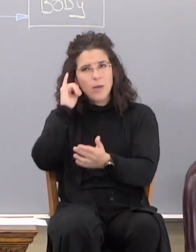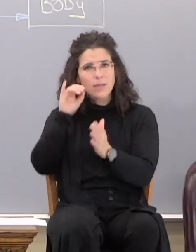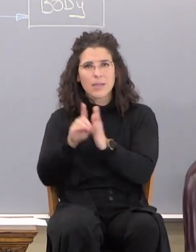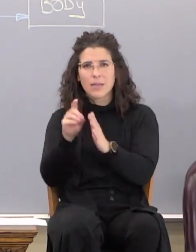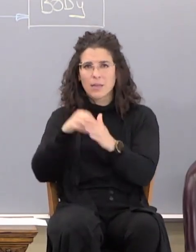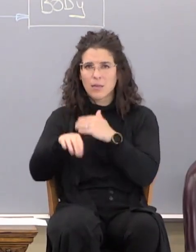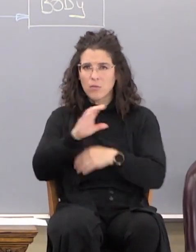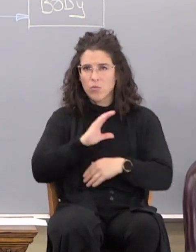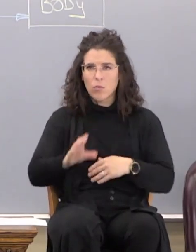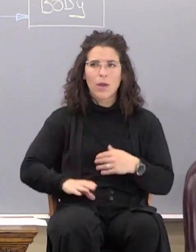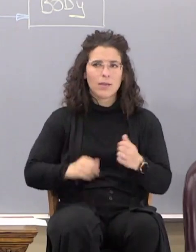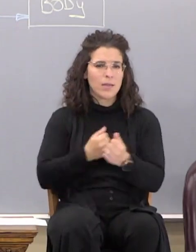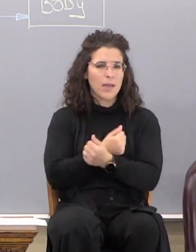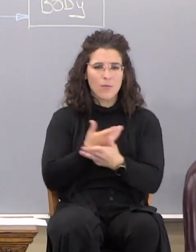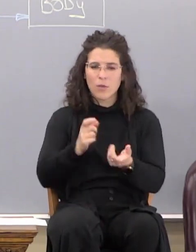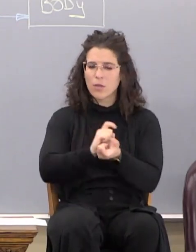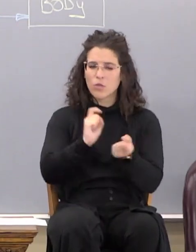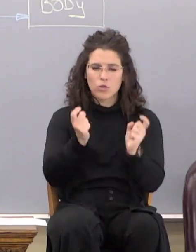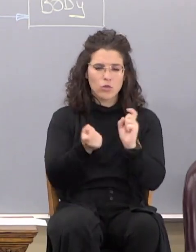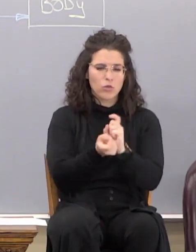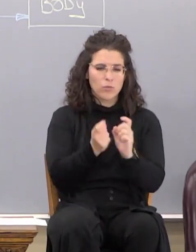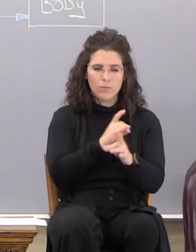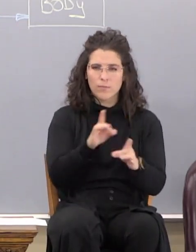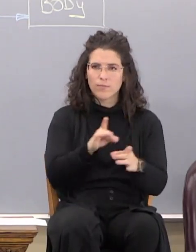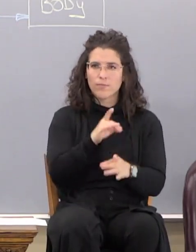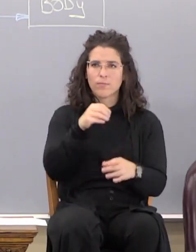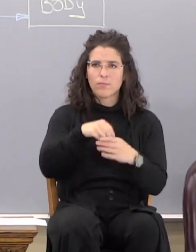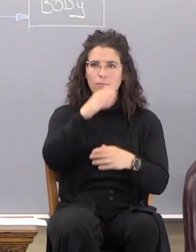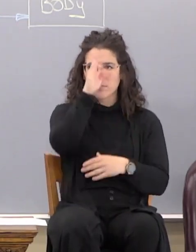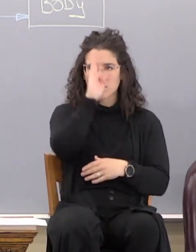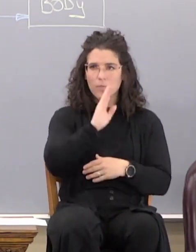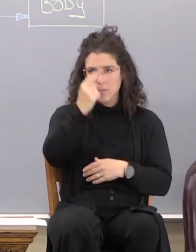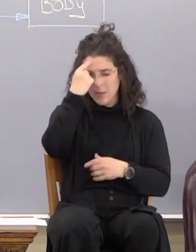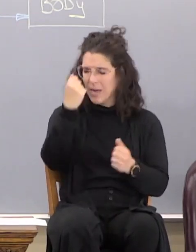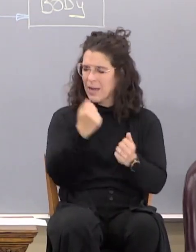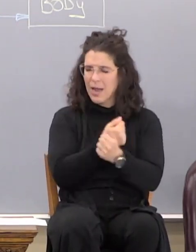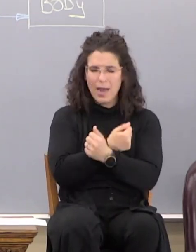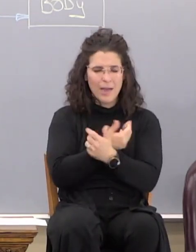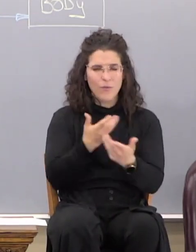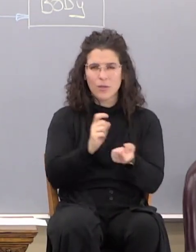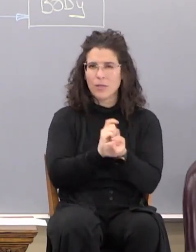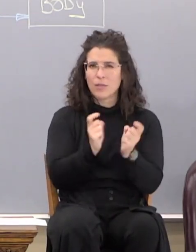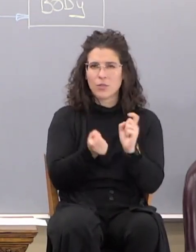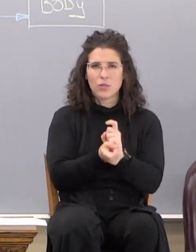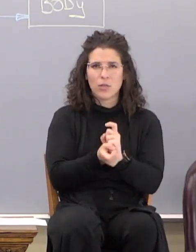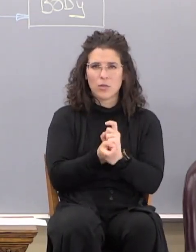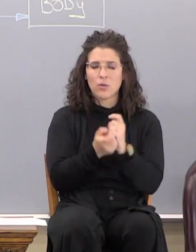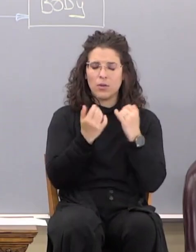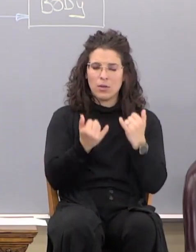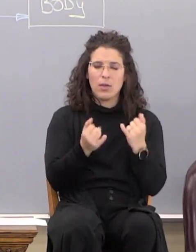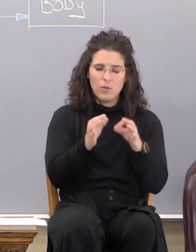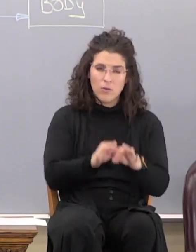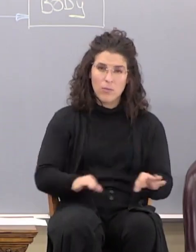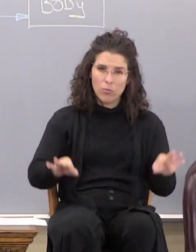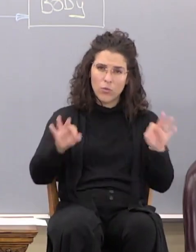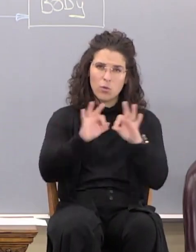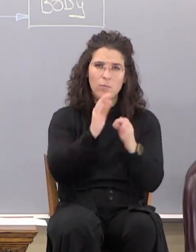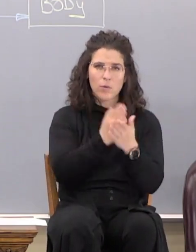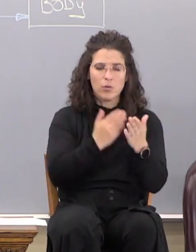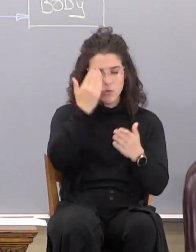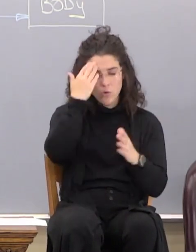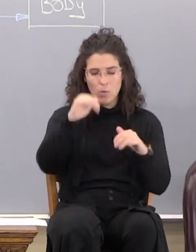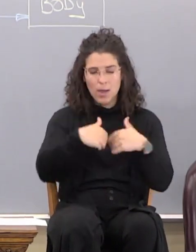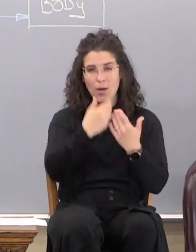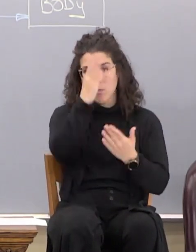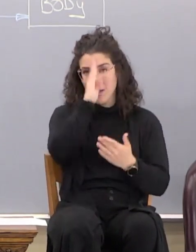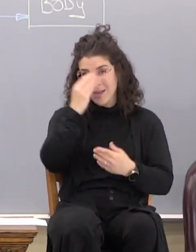Christ, everything changed spiritually. In God's mind, everything changed. Now, the key to that is to know how God thinks about